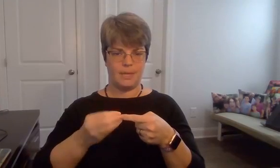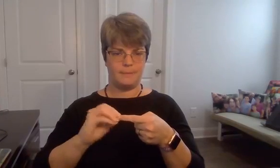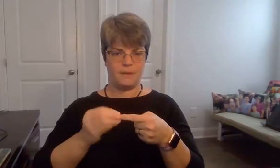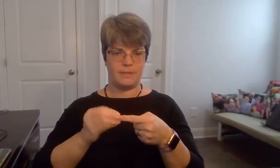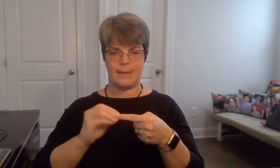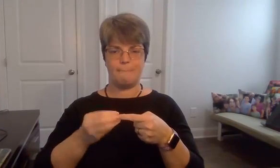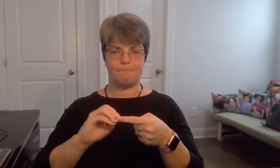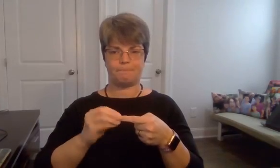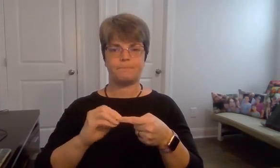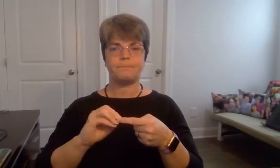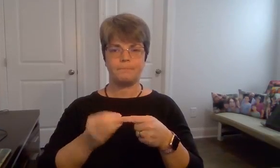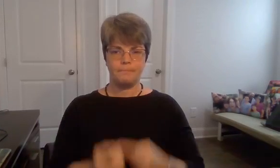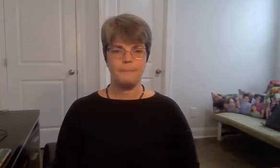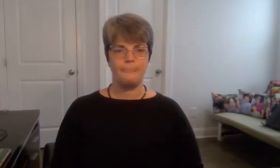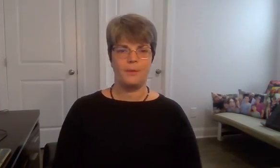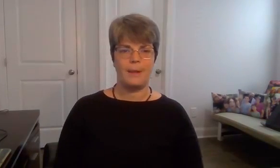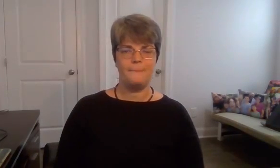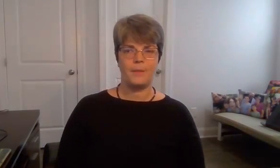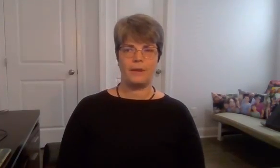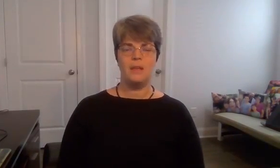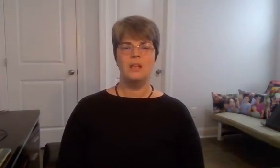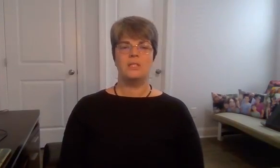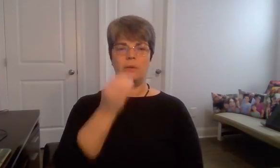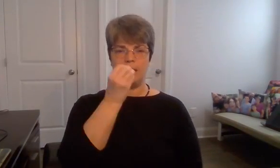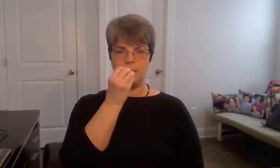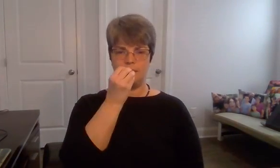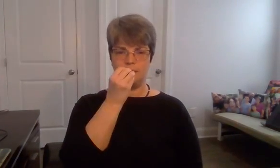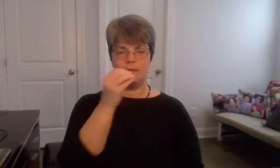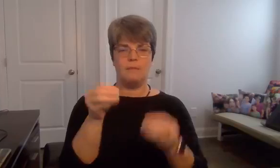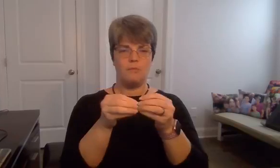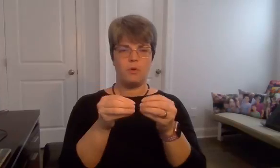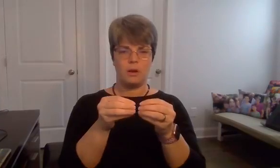the stem. Okay? All right. So eat more